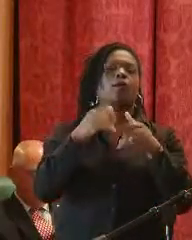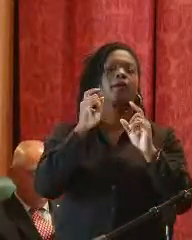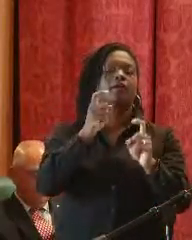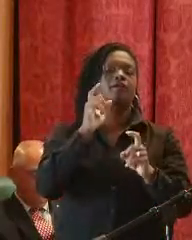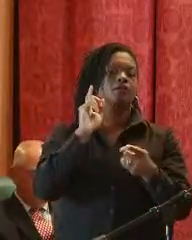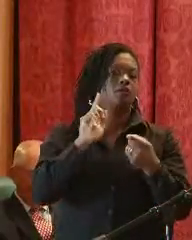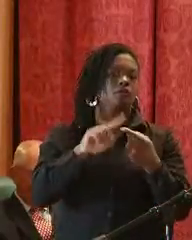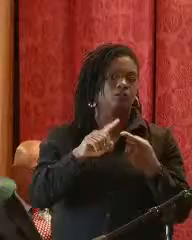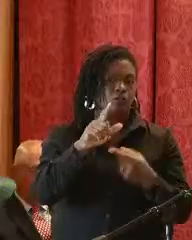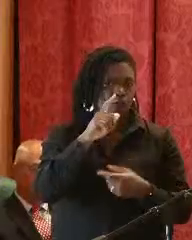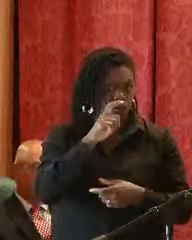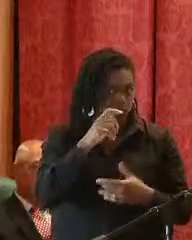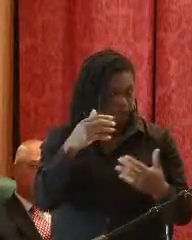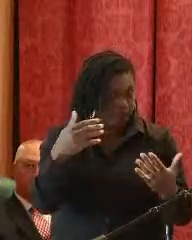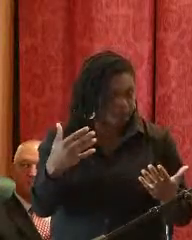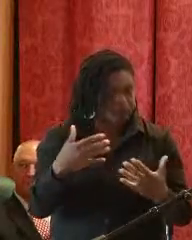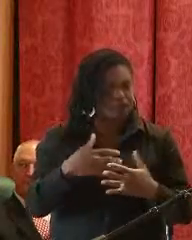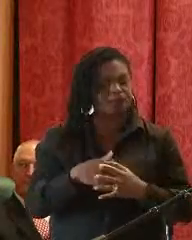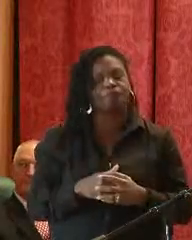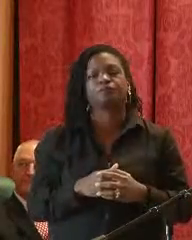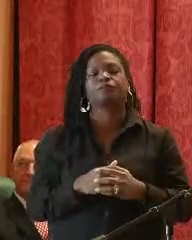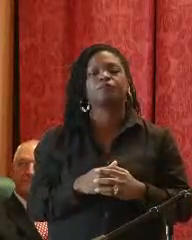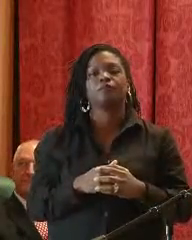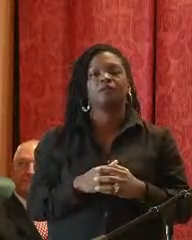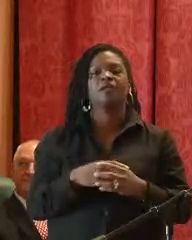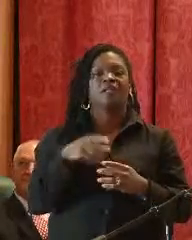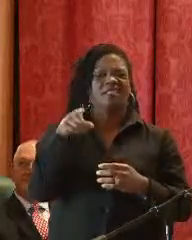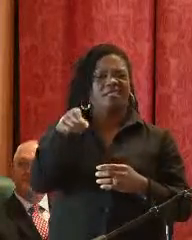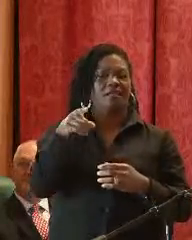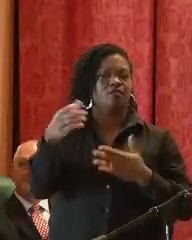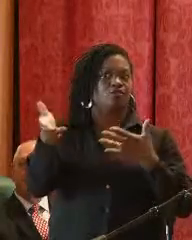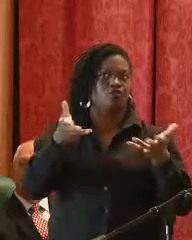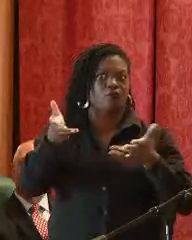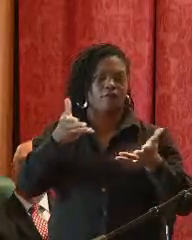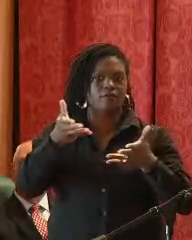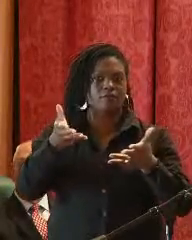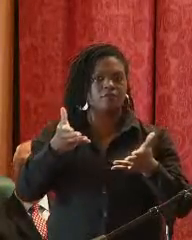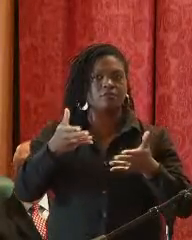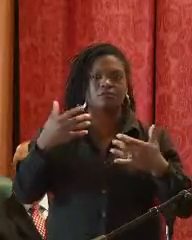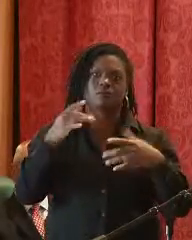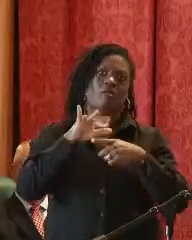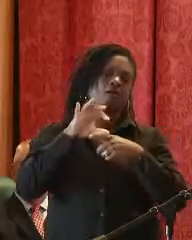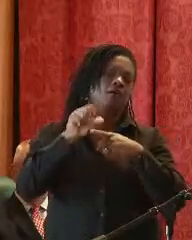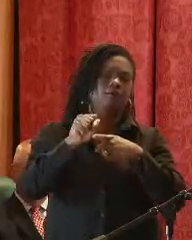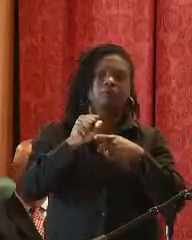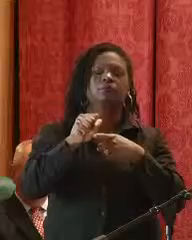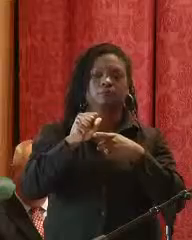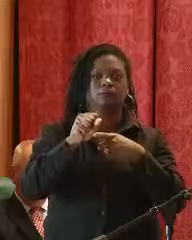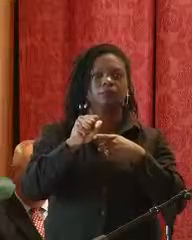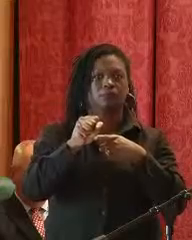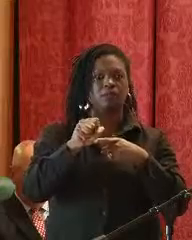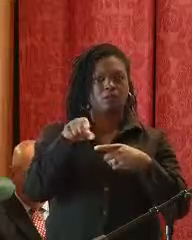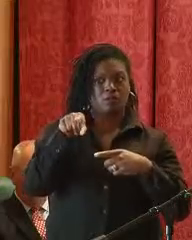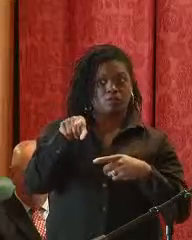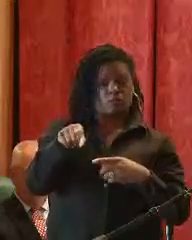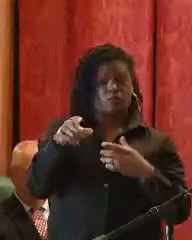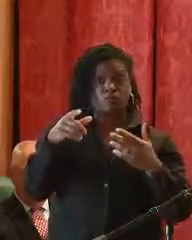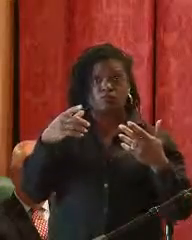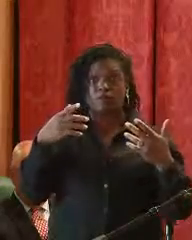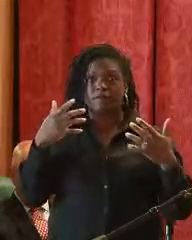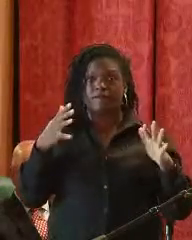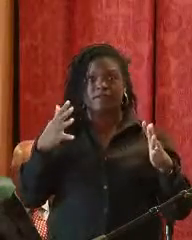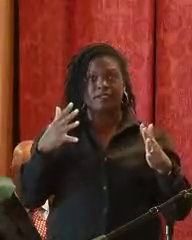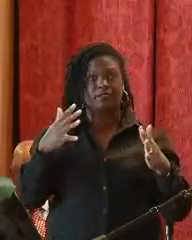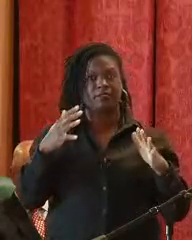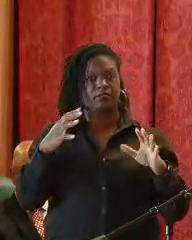a person who is in recognition of extraordinary service by a direct support professional that has substantially